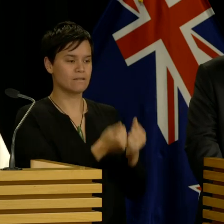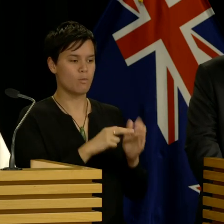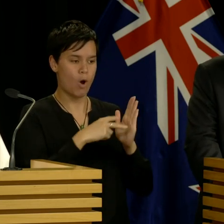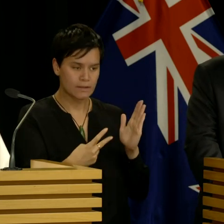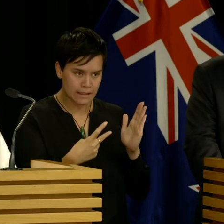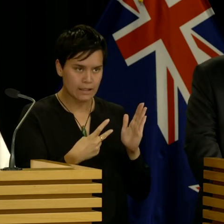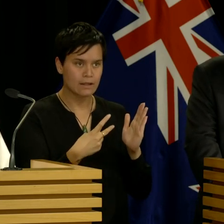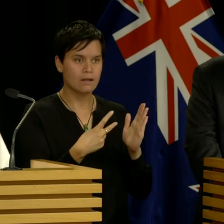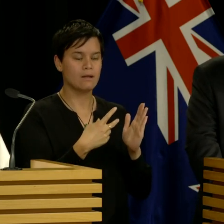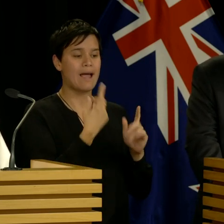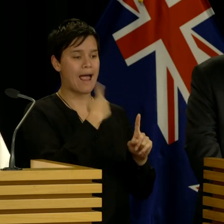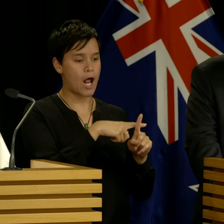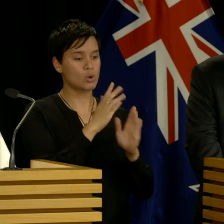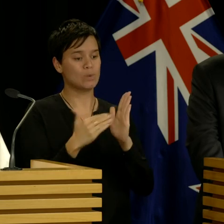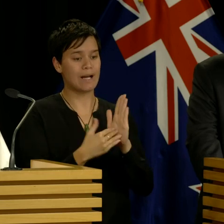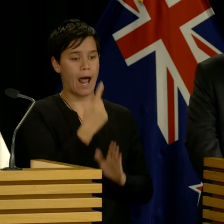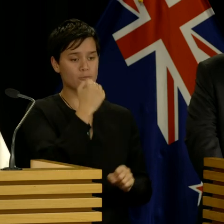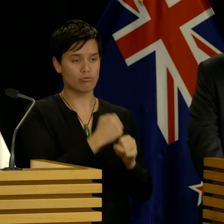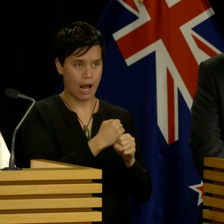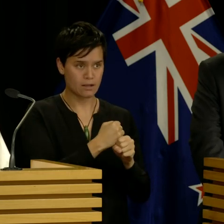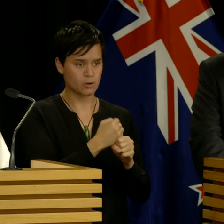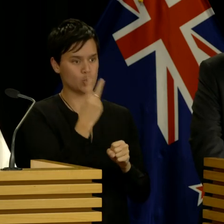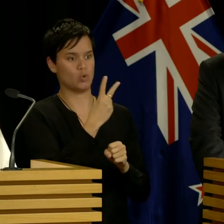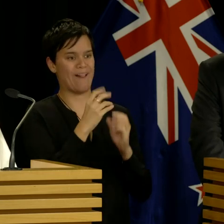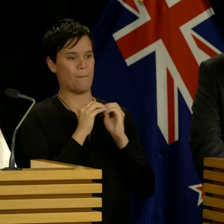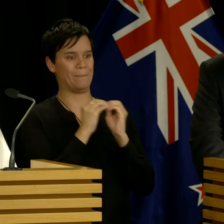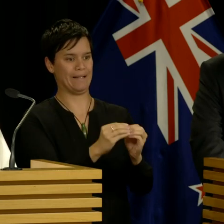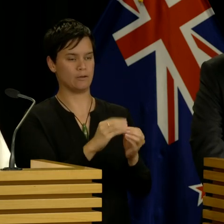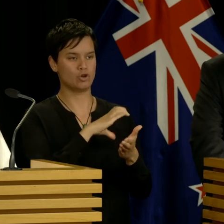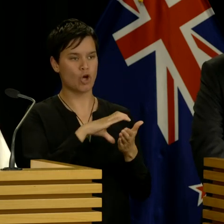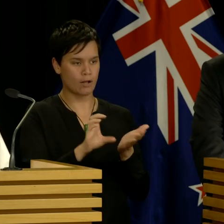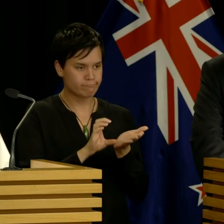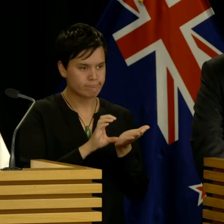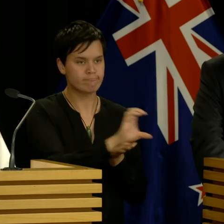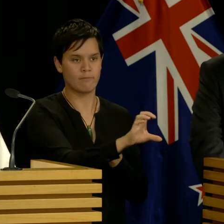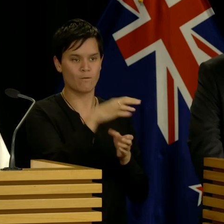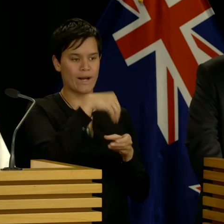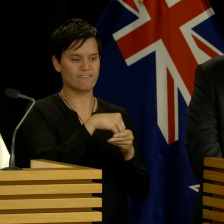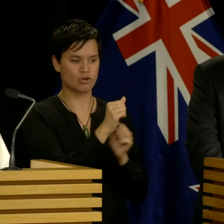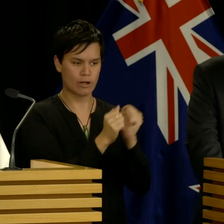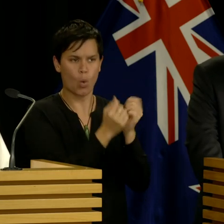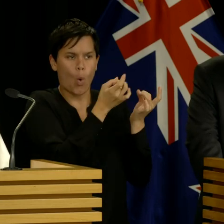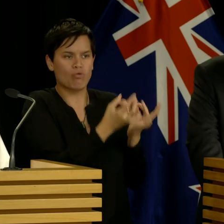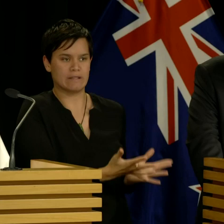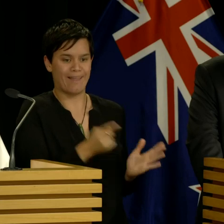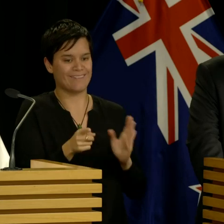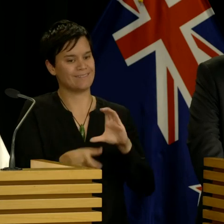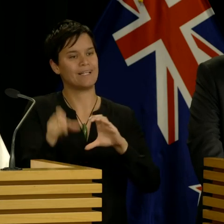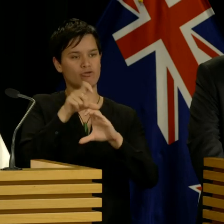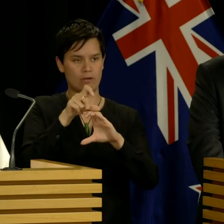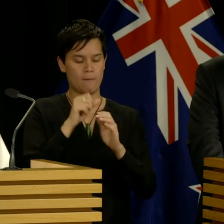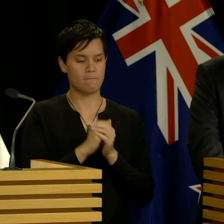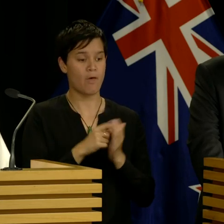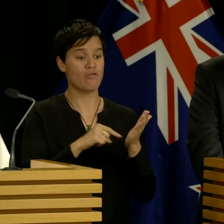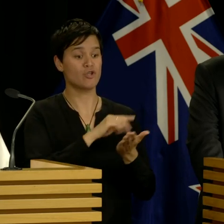that we have done with the New Zealand Upgrade Program to put $12 billion into infrastructure. On Thursday, I will be expanding on our